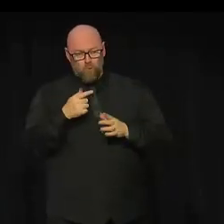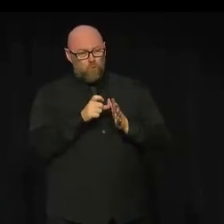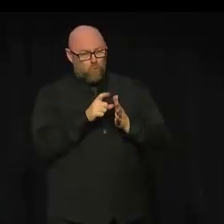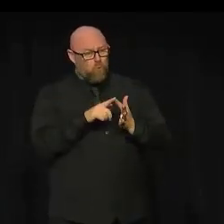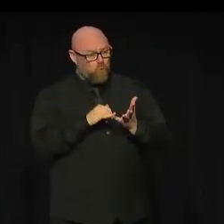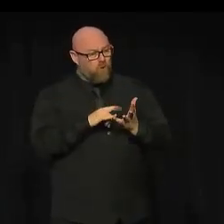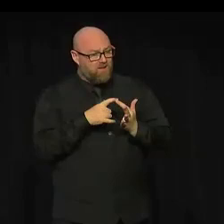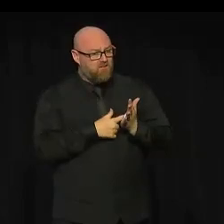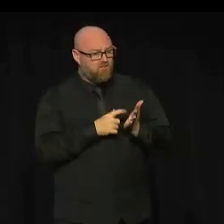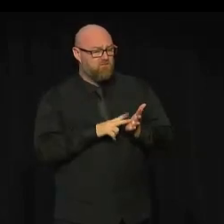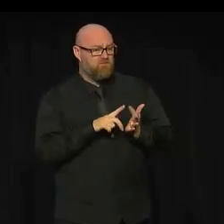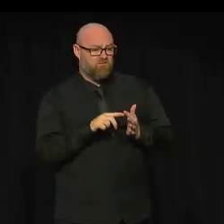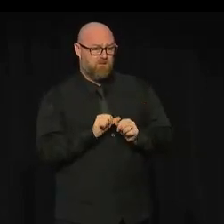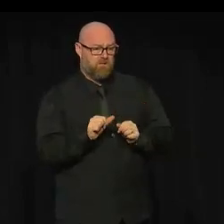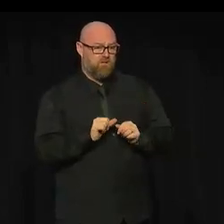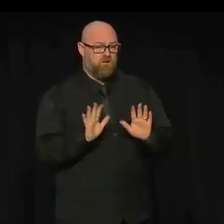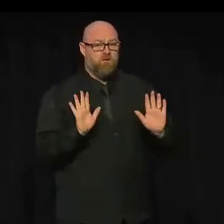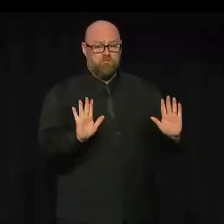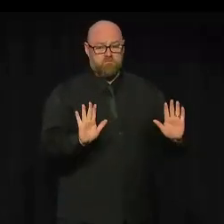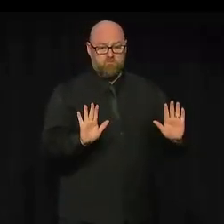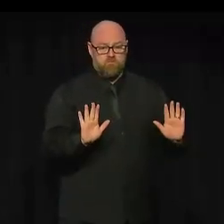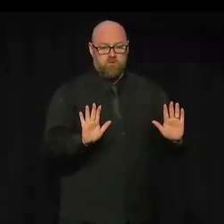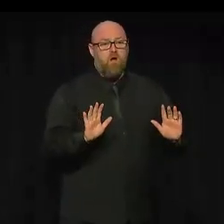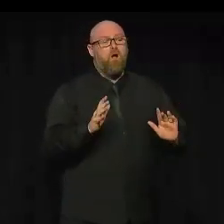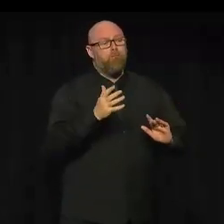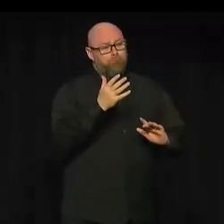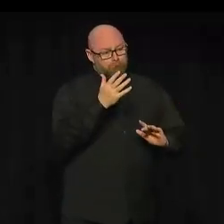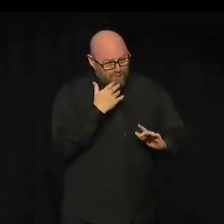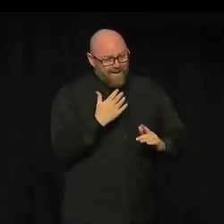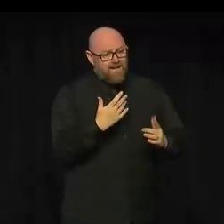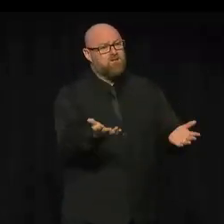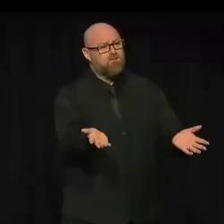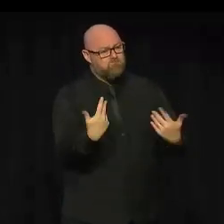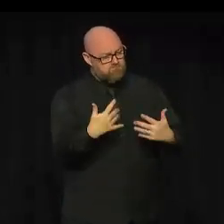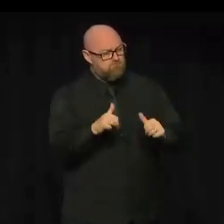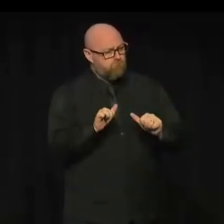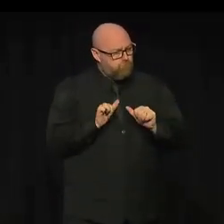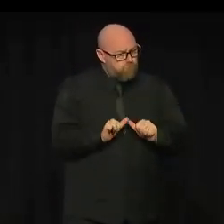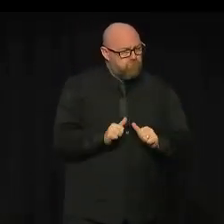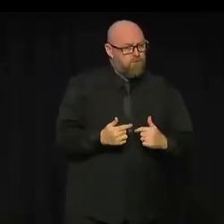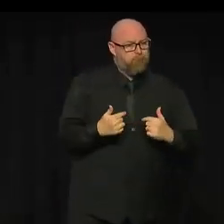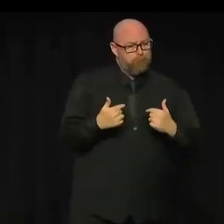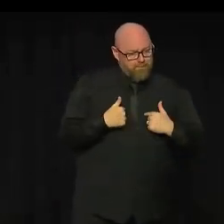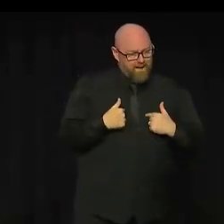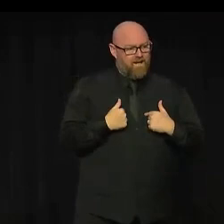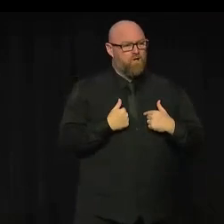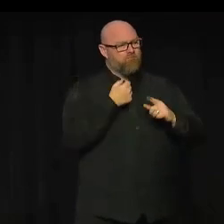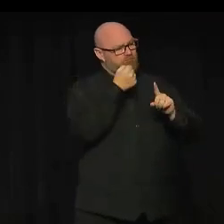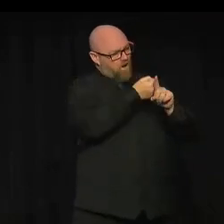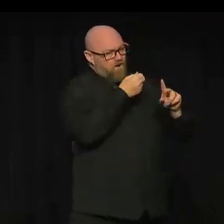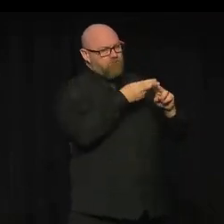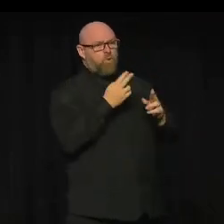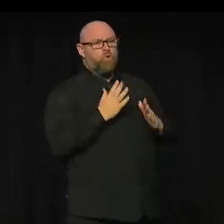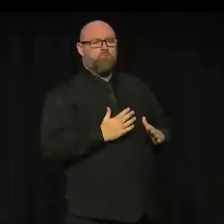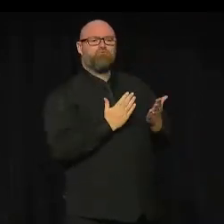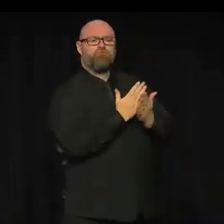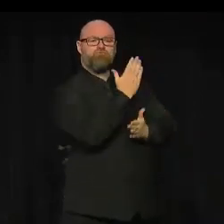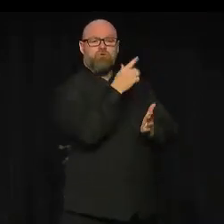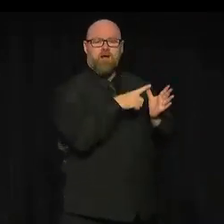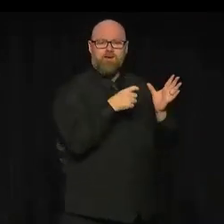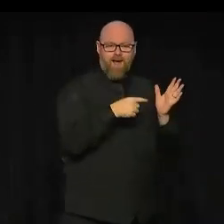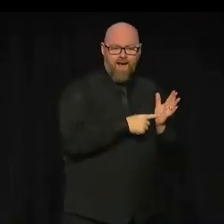hope you'll join me in advocating for an Australian human rights and educating your friends and family about why we need it and how we get